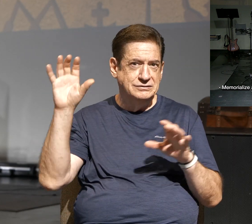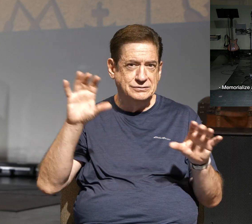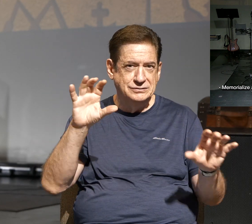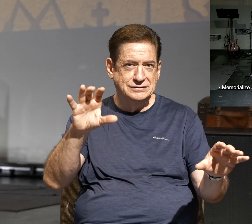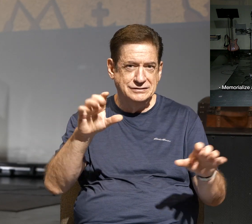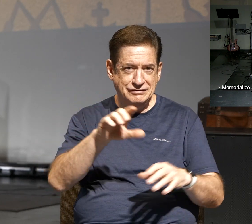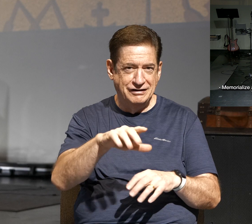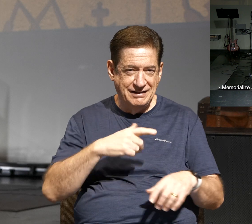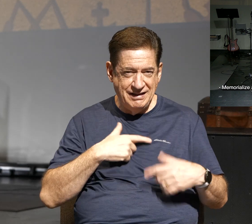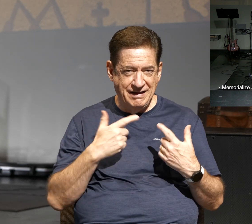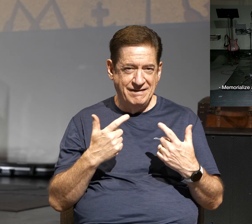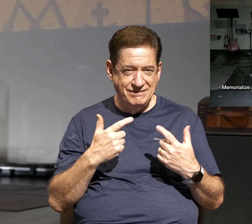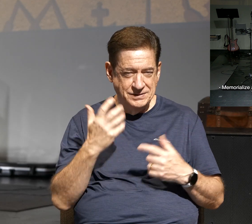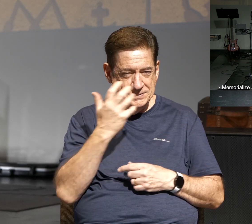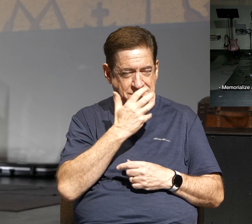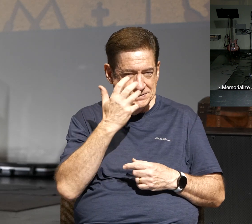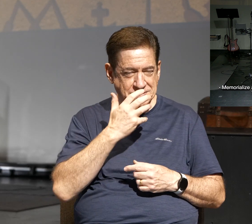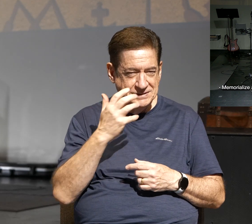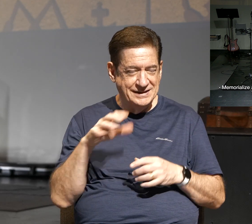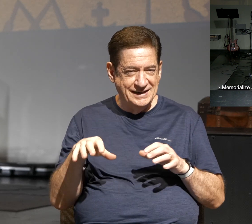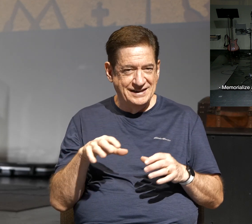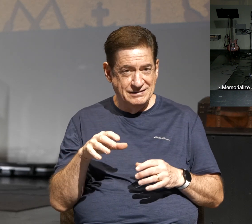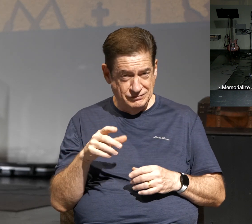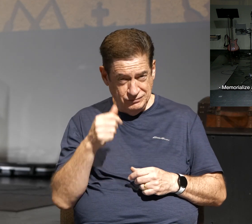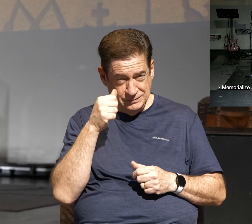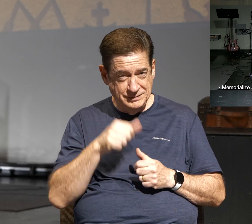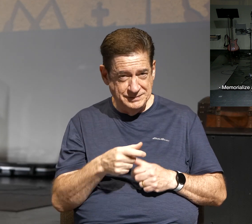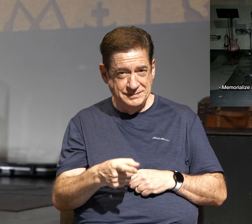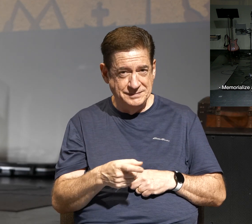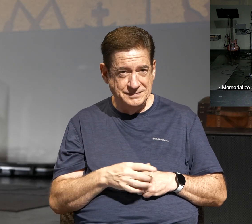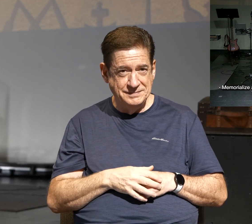the great acts of God in your life?